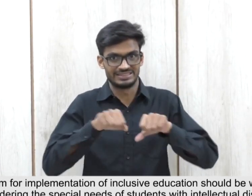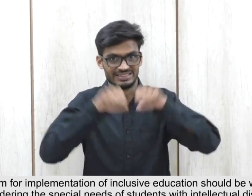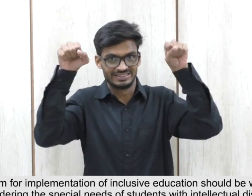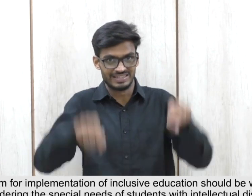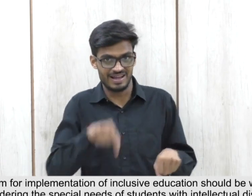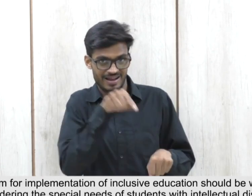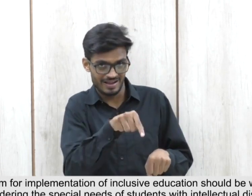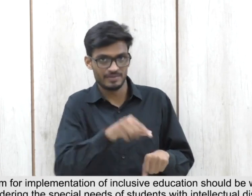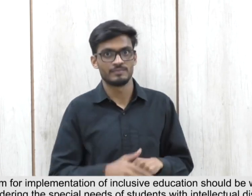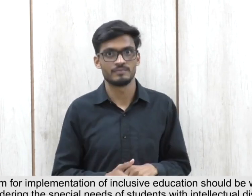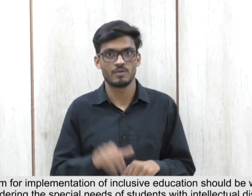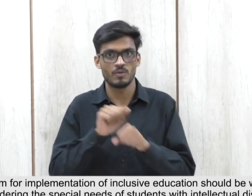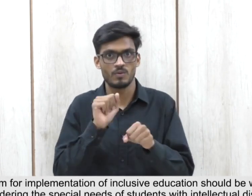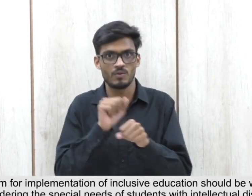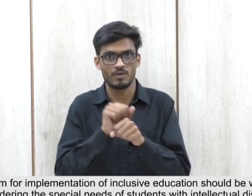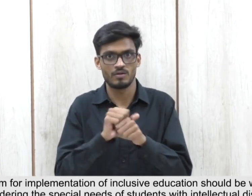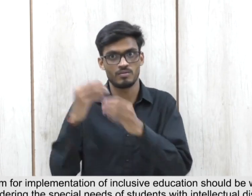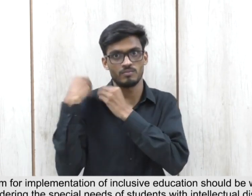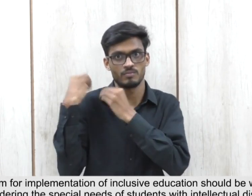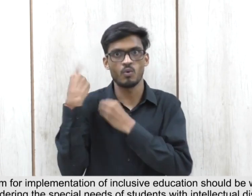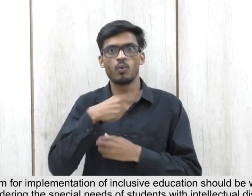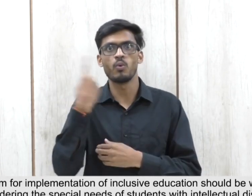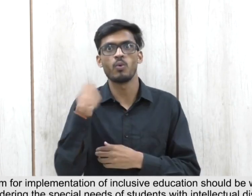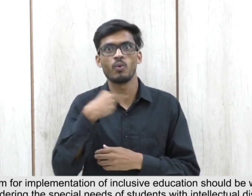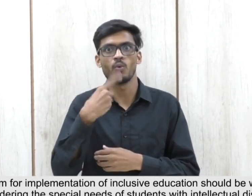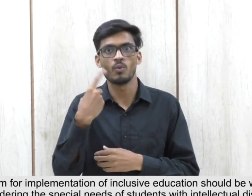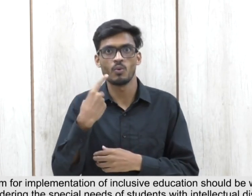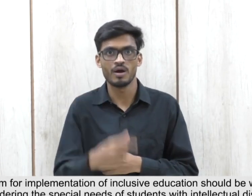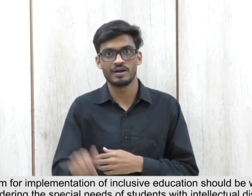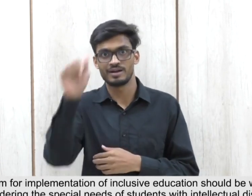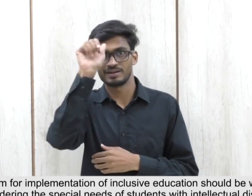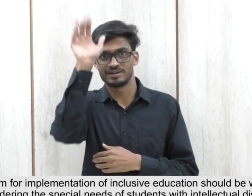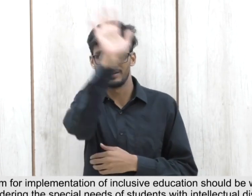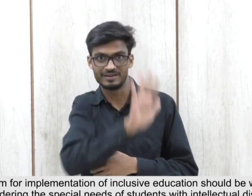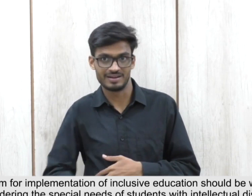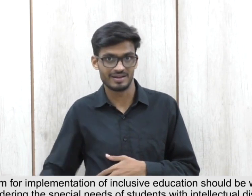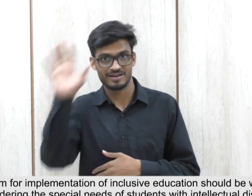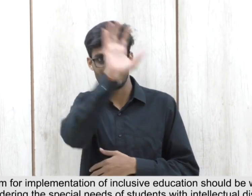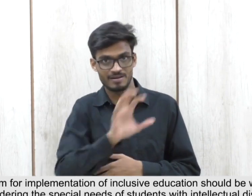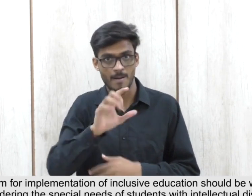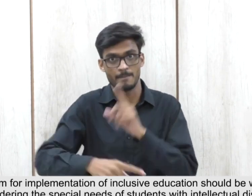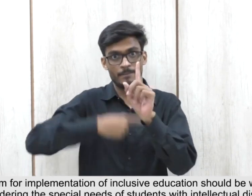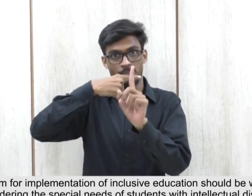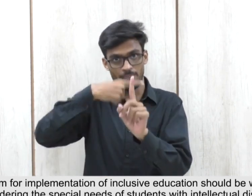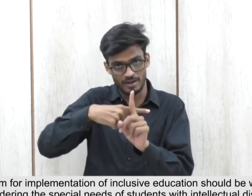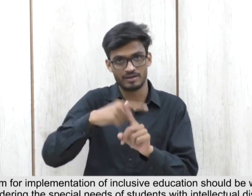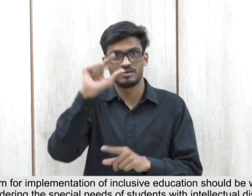of inclusive education should be worked out by the state and UTs considering the special needs of students with intellectual